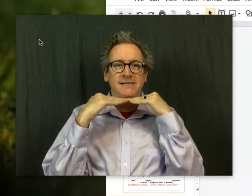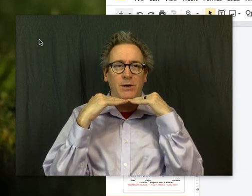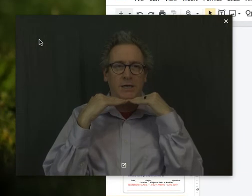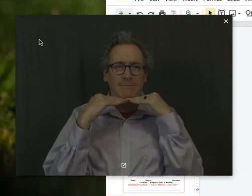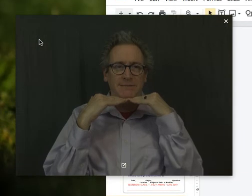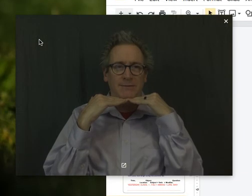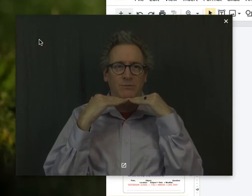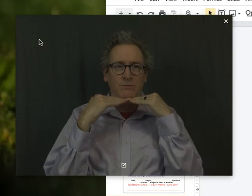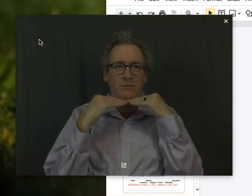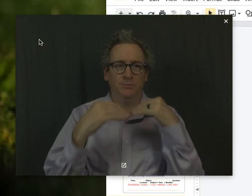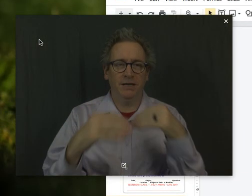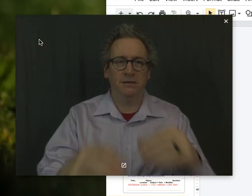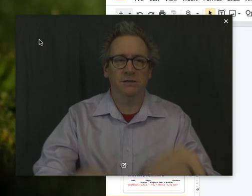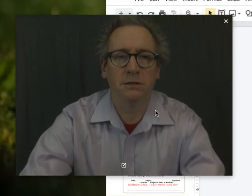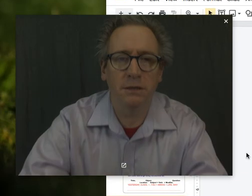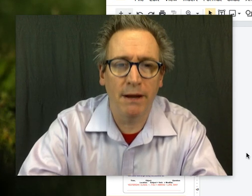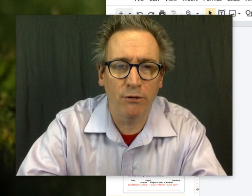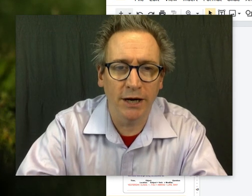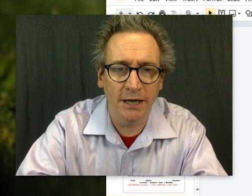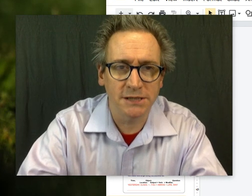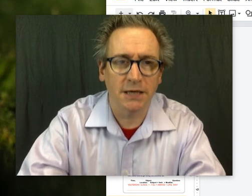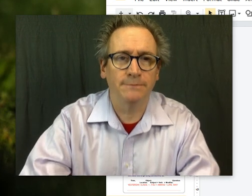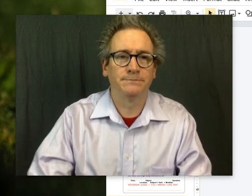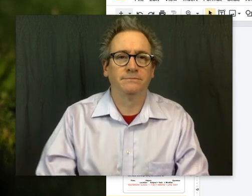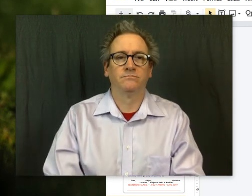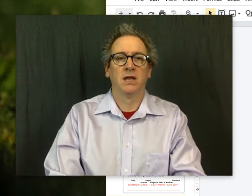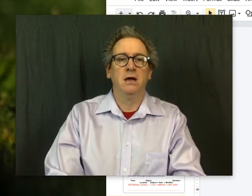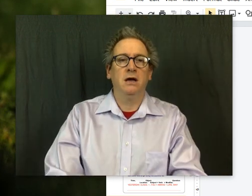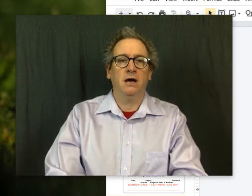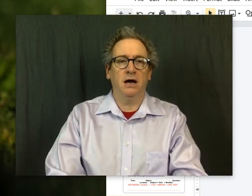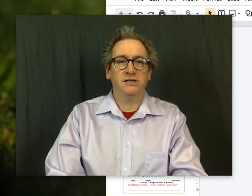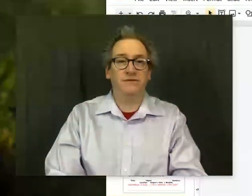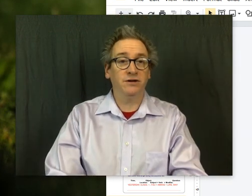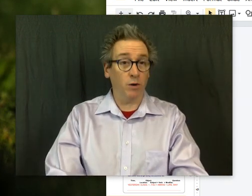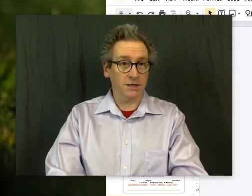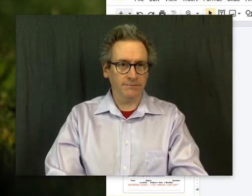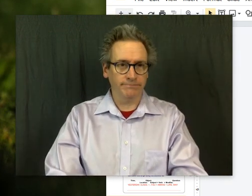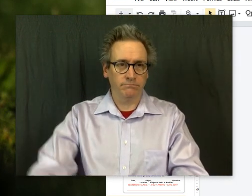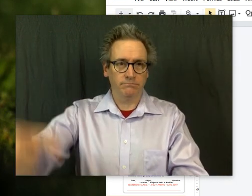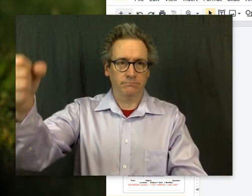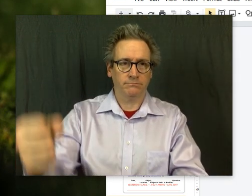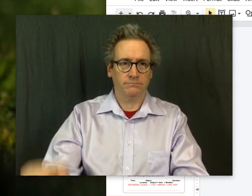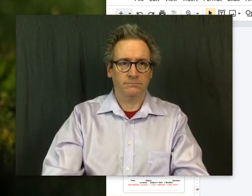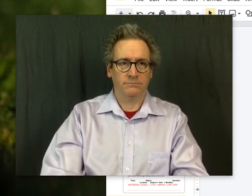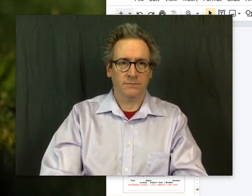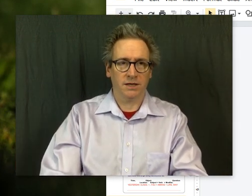It's a work laptop, which means the memory is severely wanting.